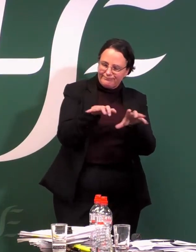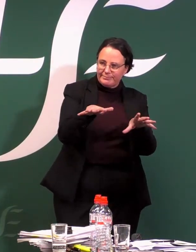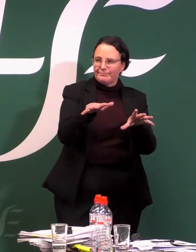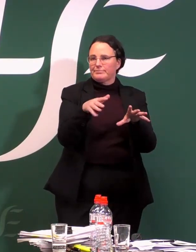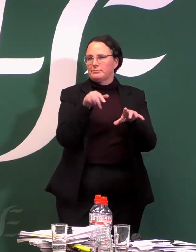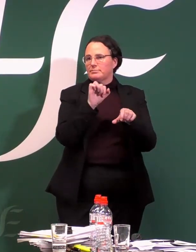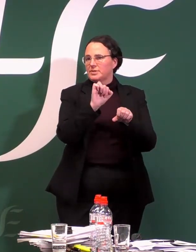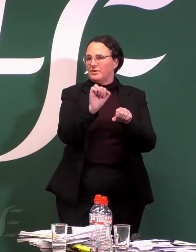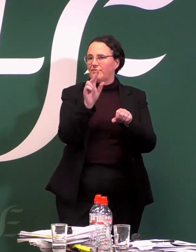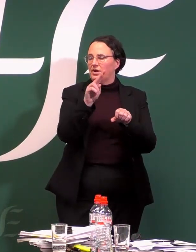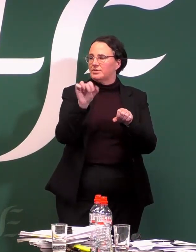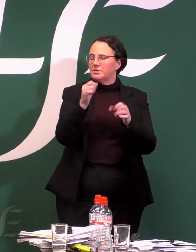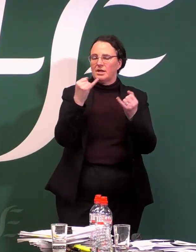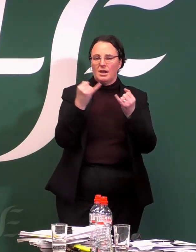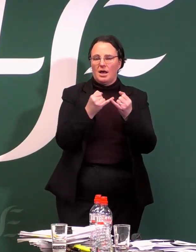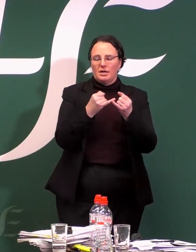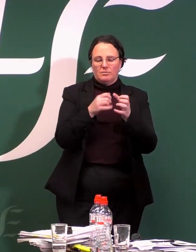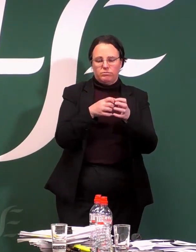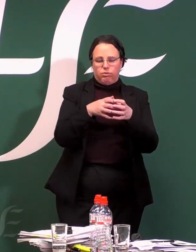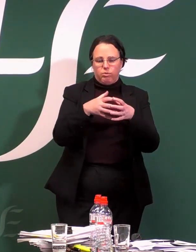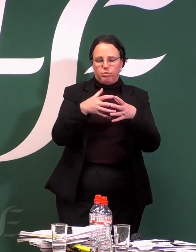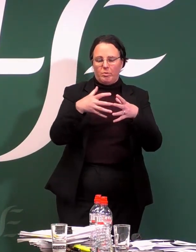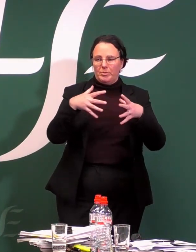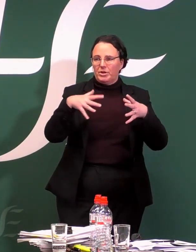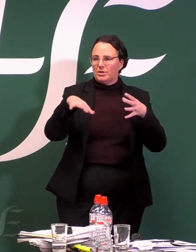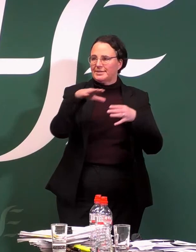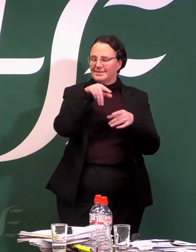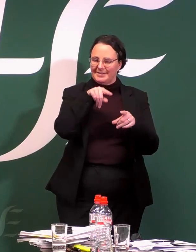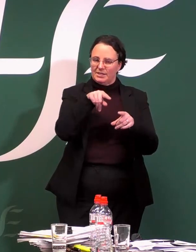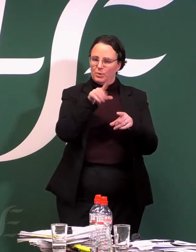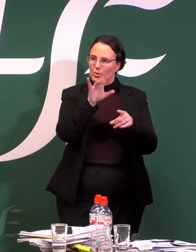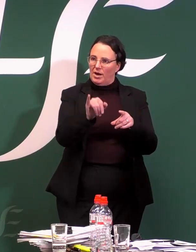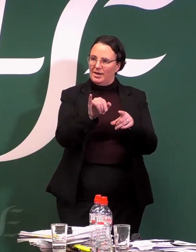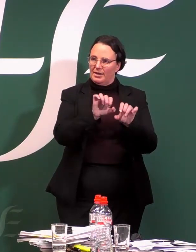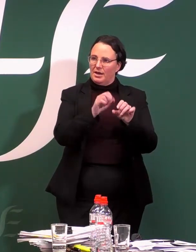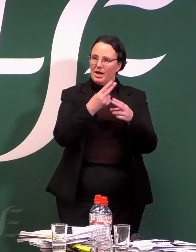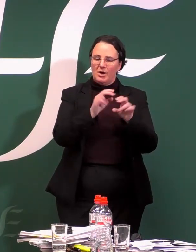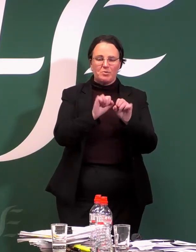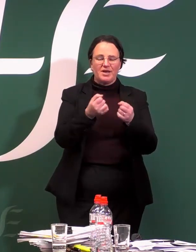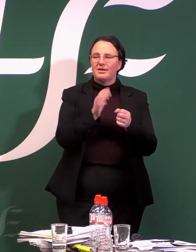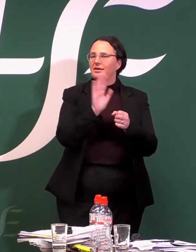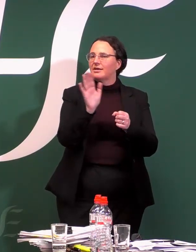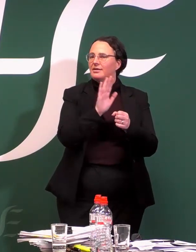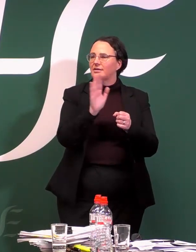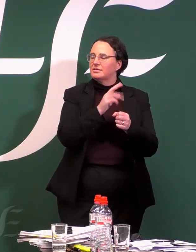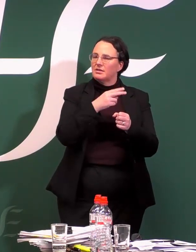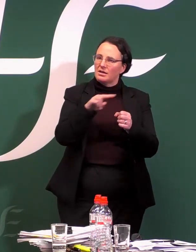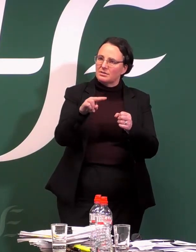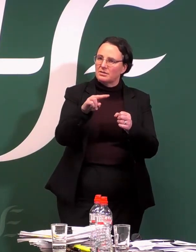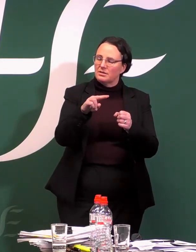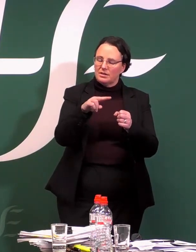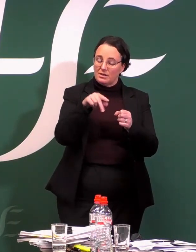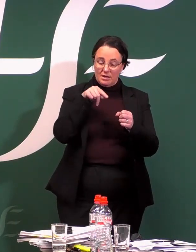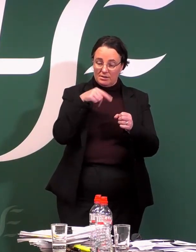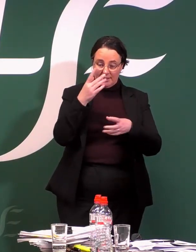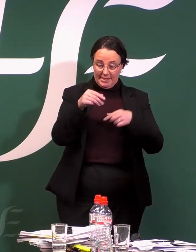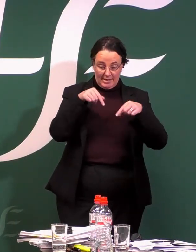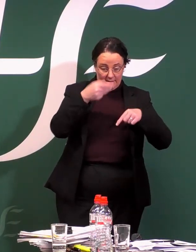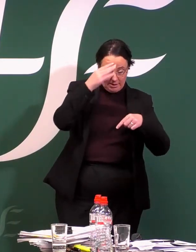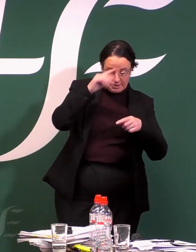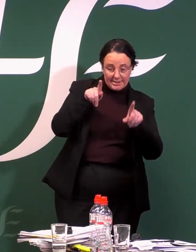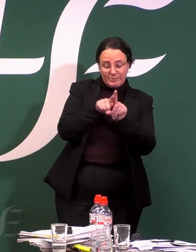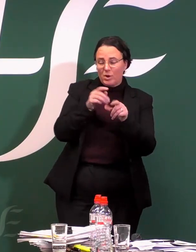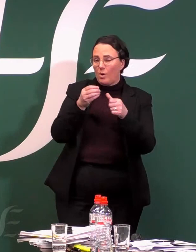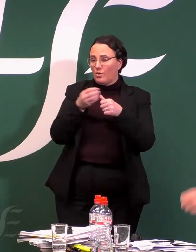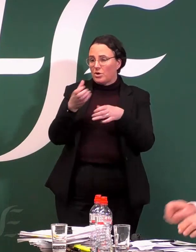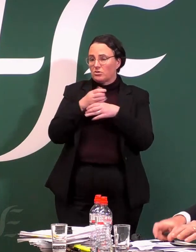which act as a significant source of outbreaks going out into the community. That's the experience, not just in this country, but right